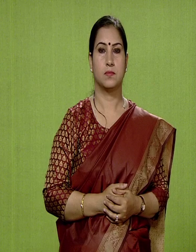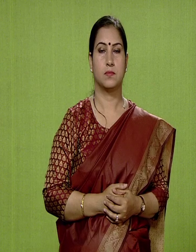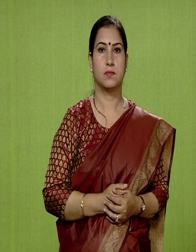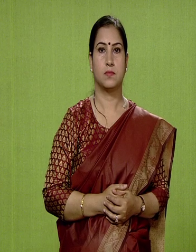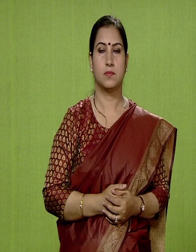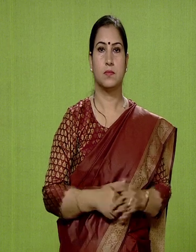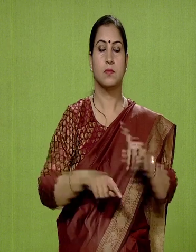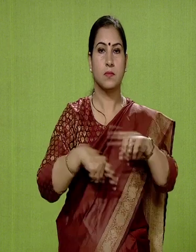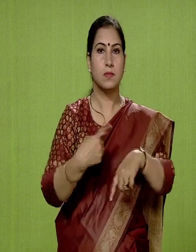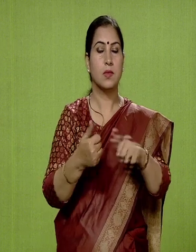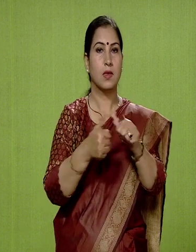Abani Mukhopadhyay,